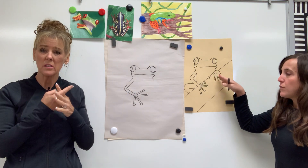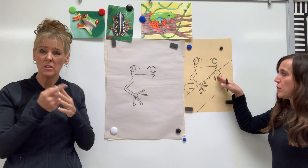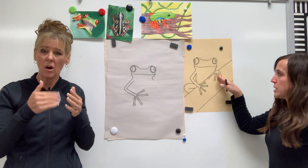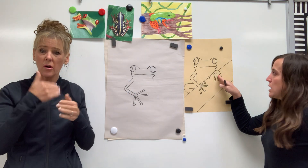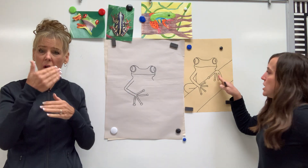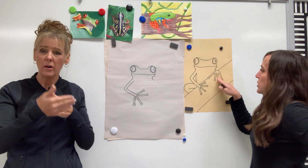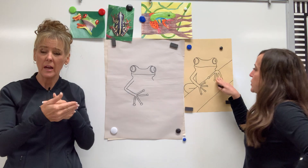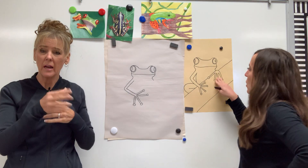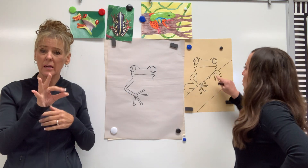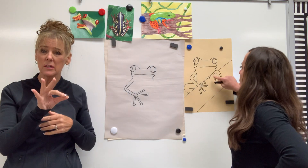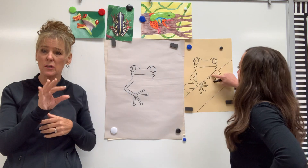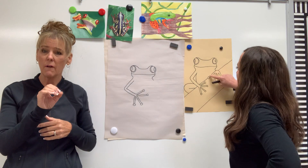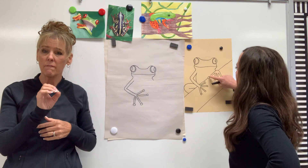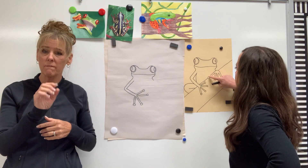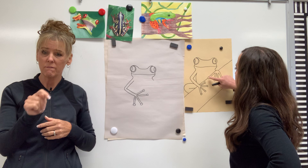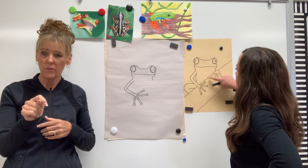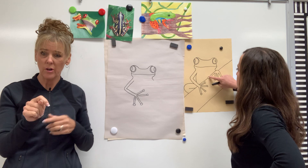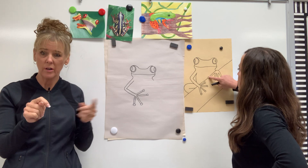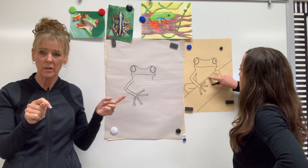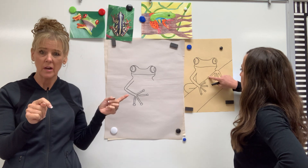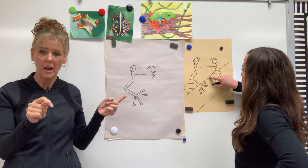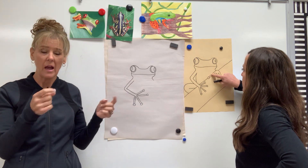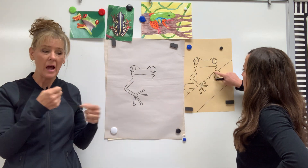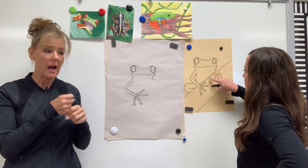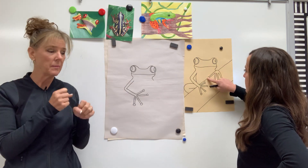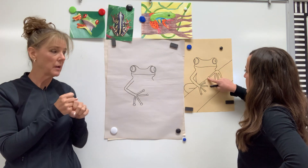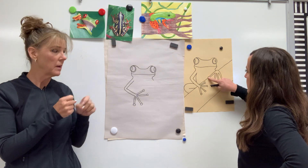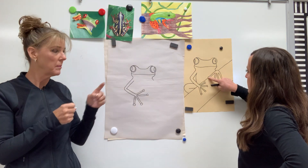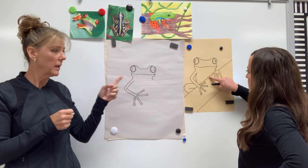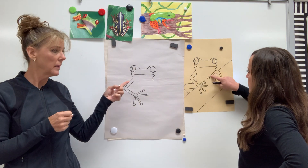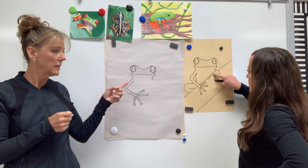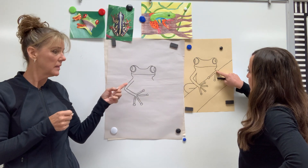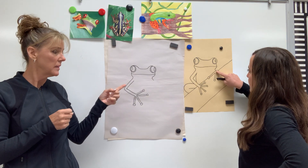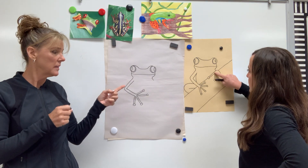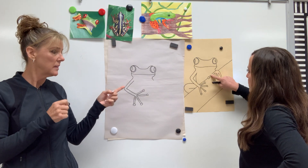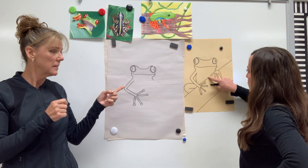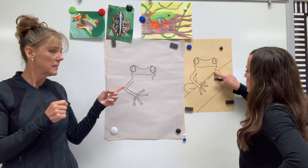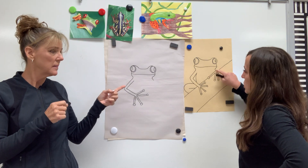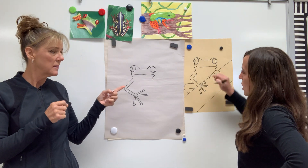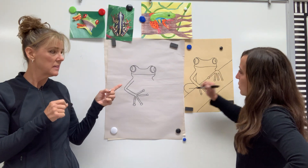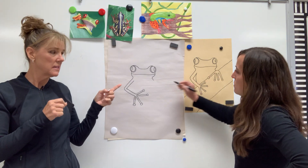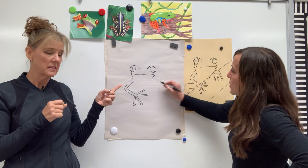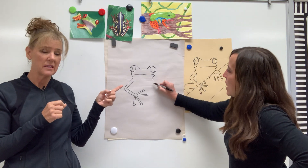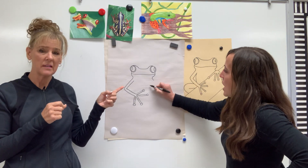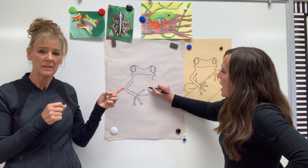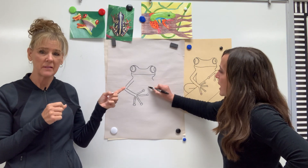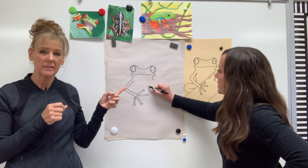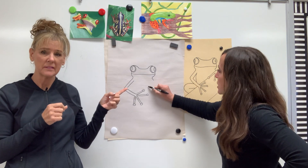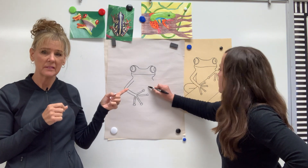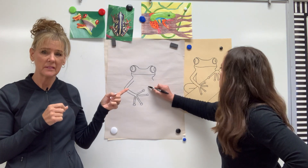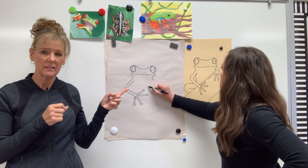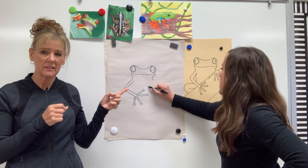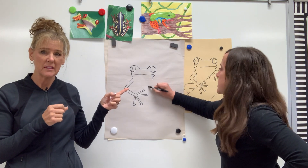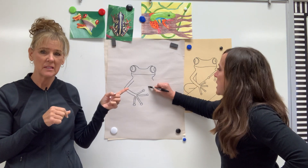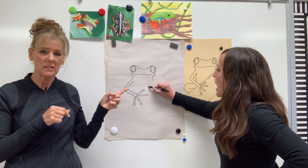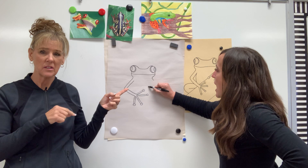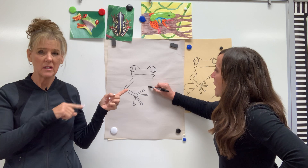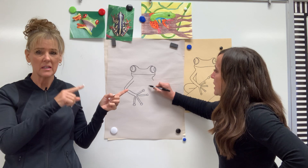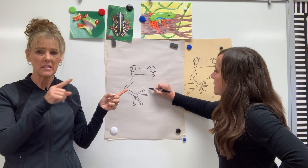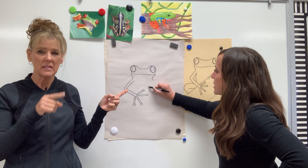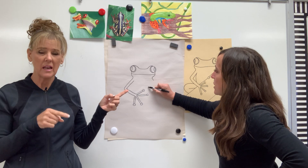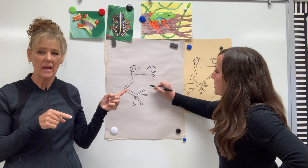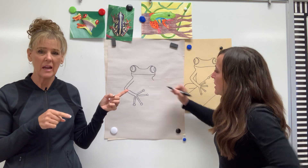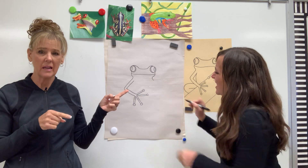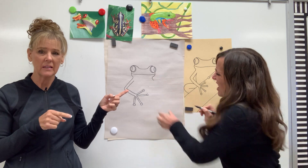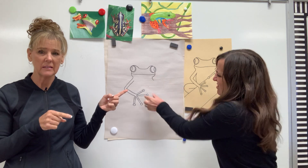next foot. So I'm gonna make a slanted line. See this slanted line for this first toe? It's gonna slant